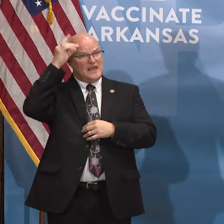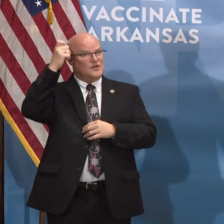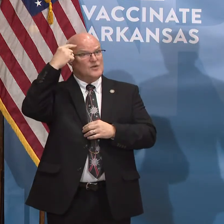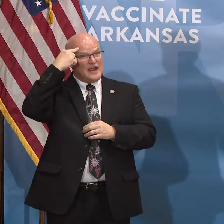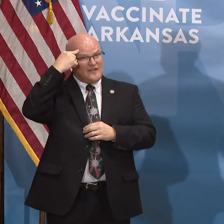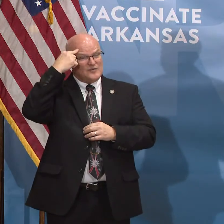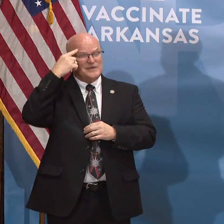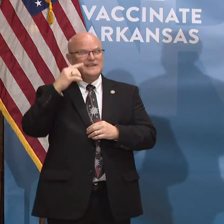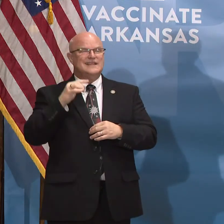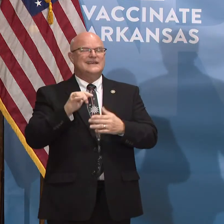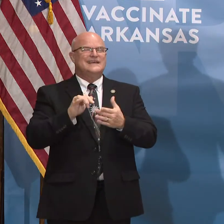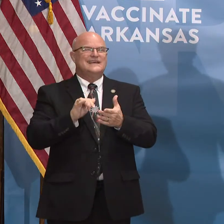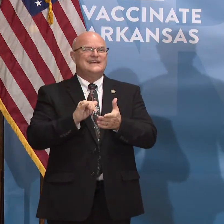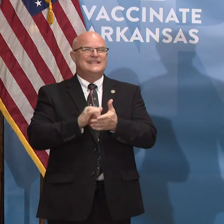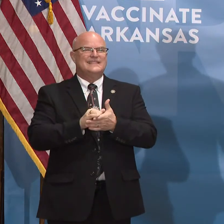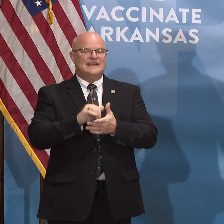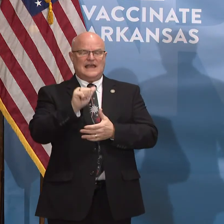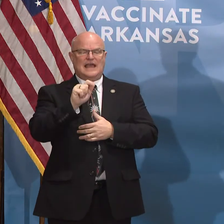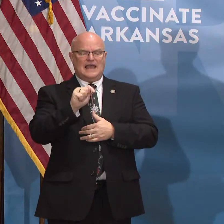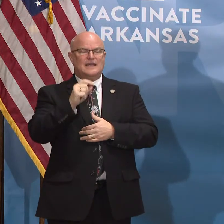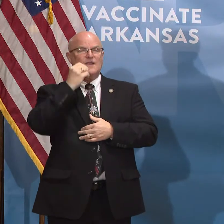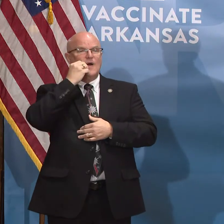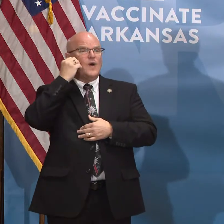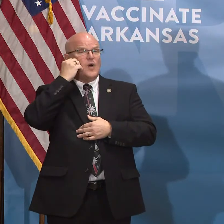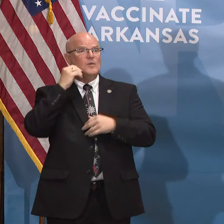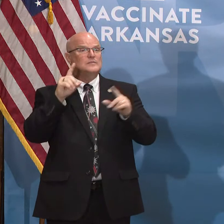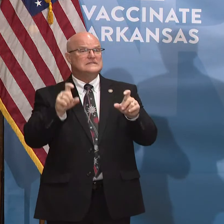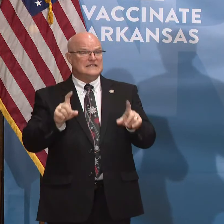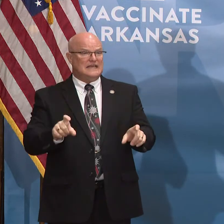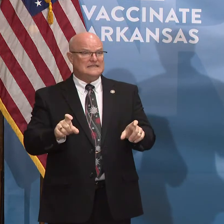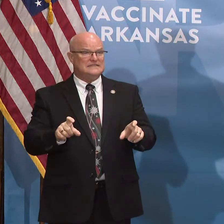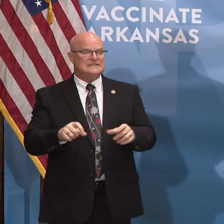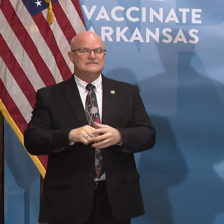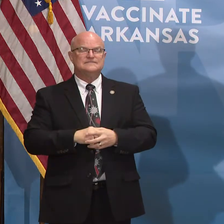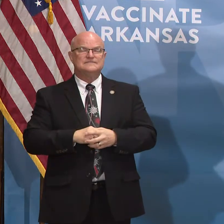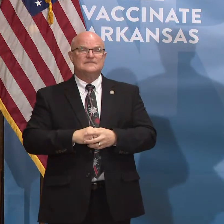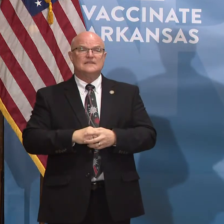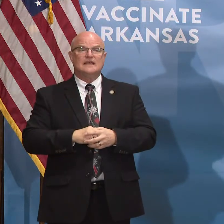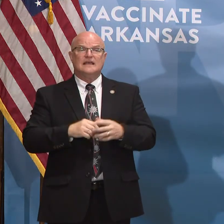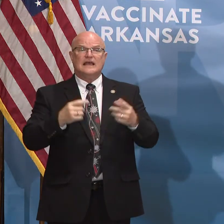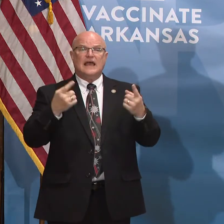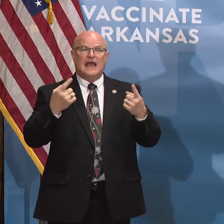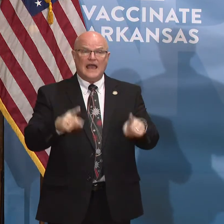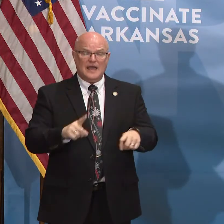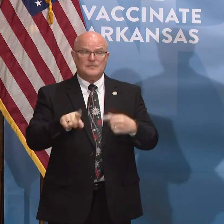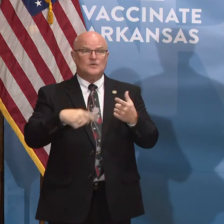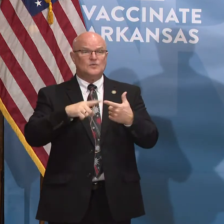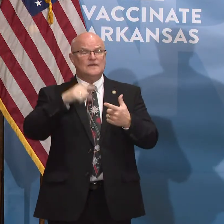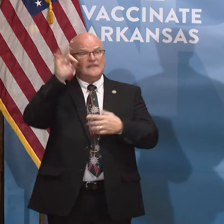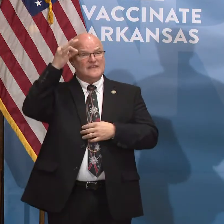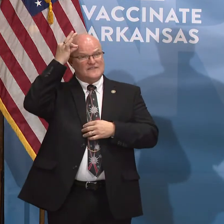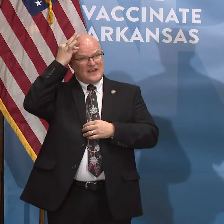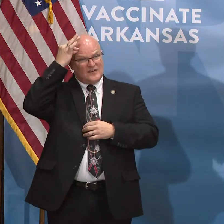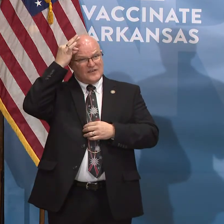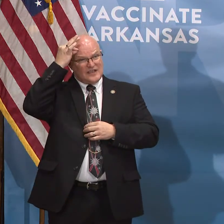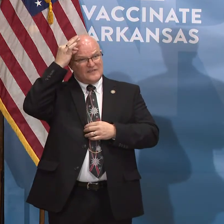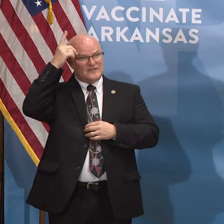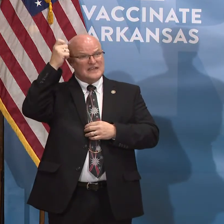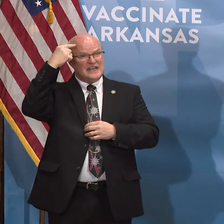government the at-home tests. Well, that only can occur whenever the federal government